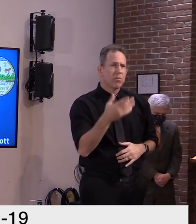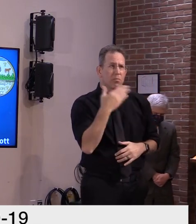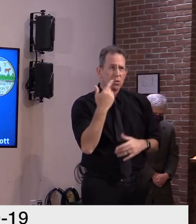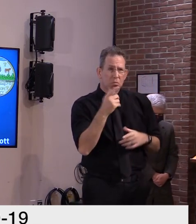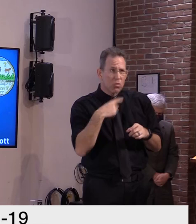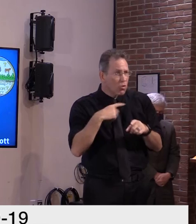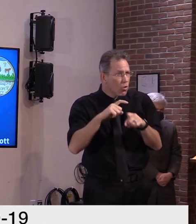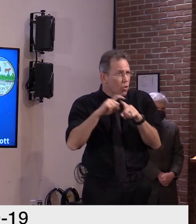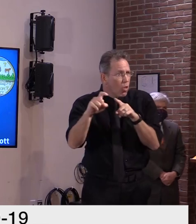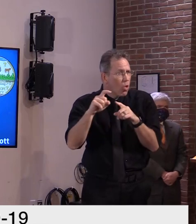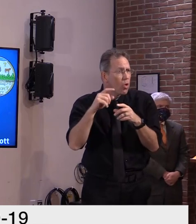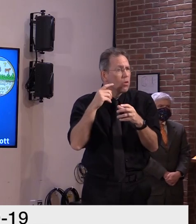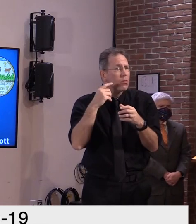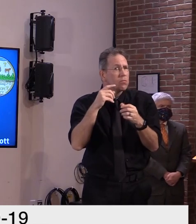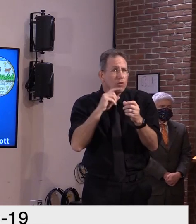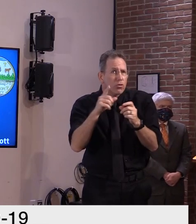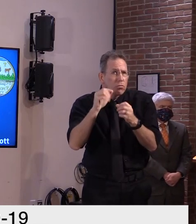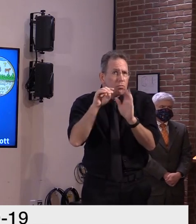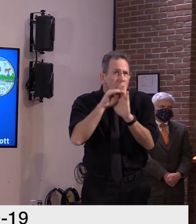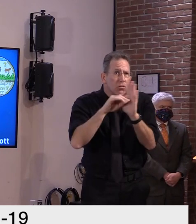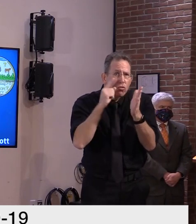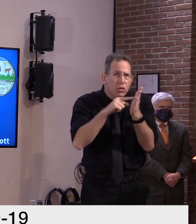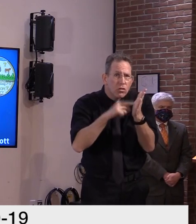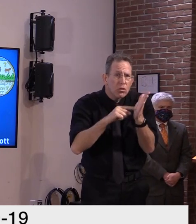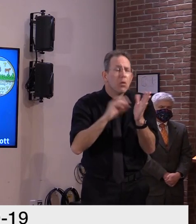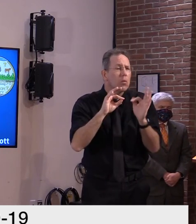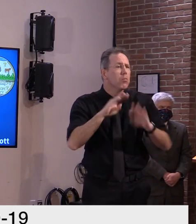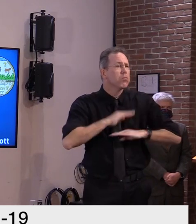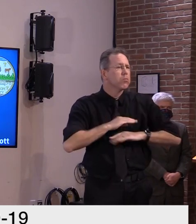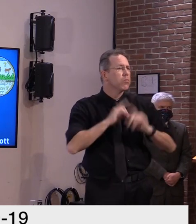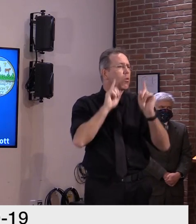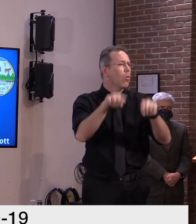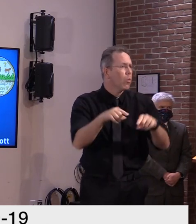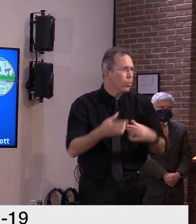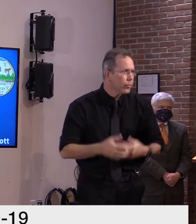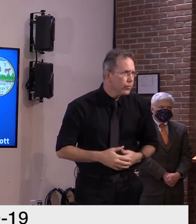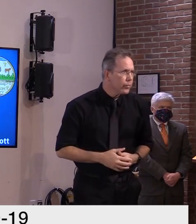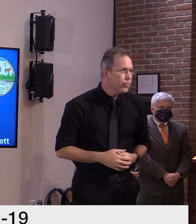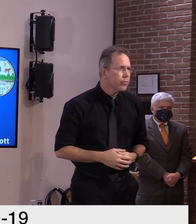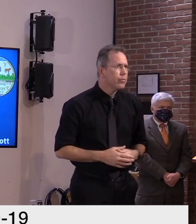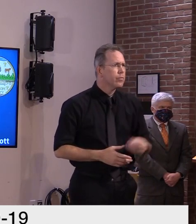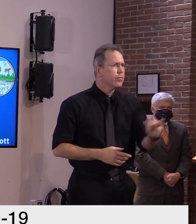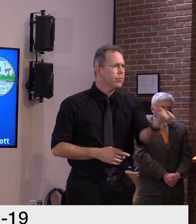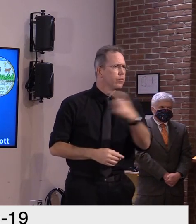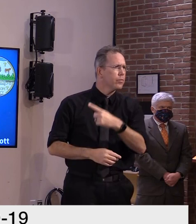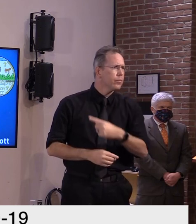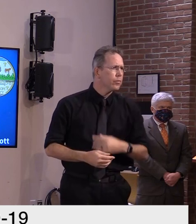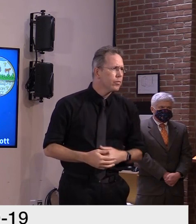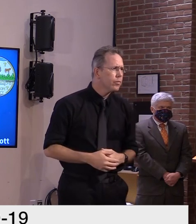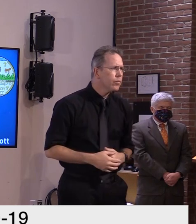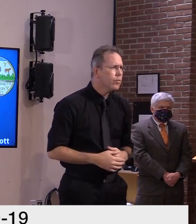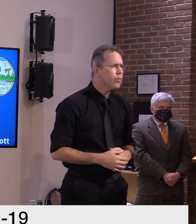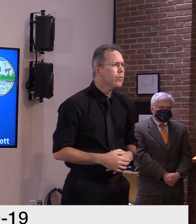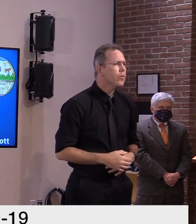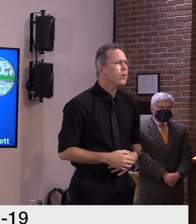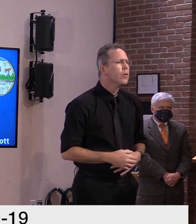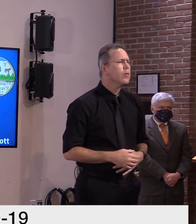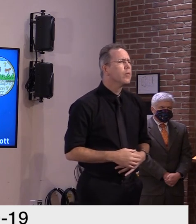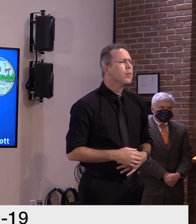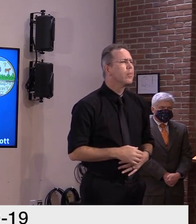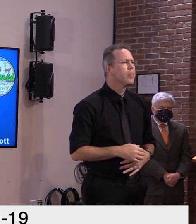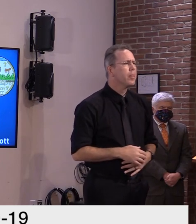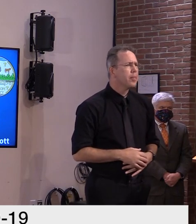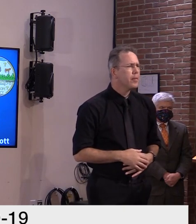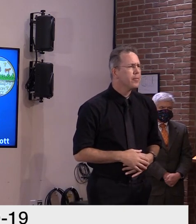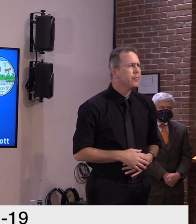place to comply with our guidance. And then I guess a quick follow-up too, I mean, there's lots of red counties around.